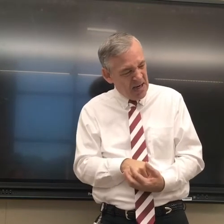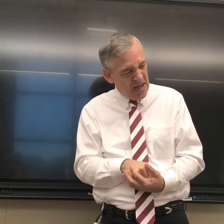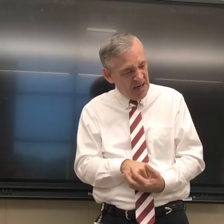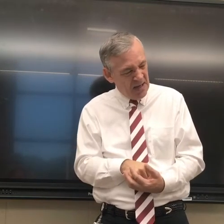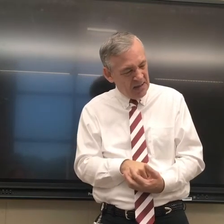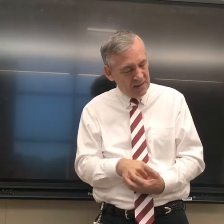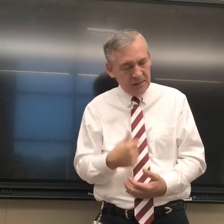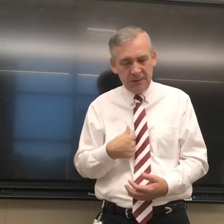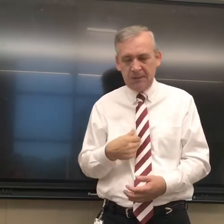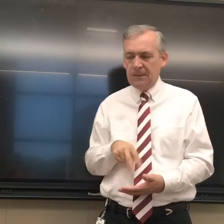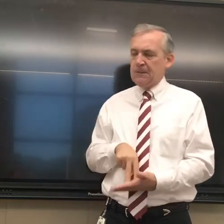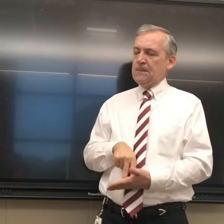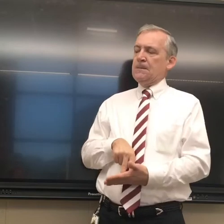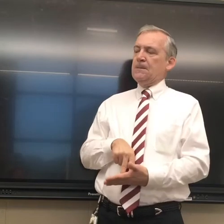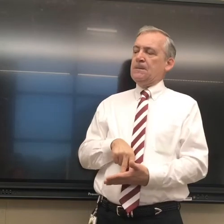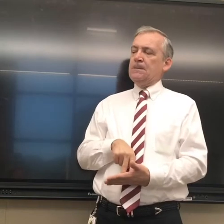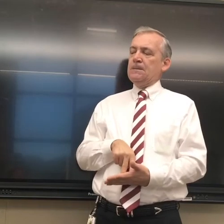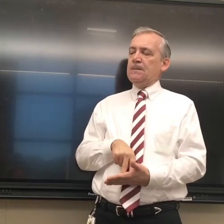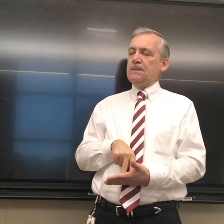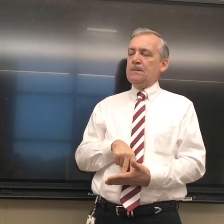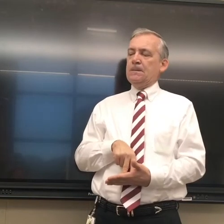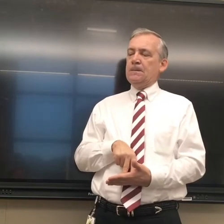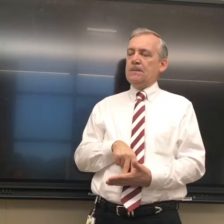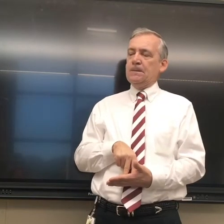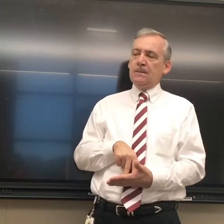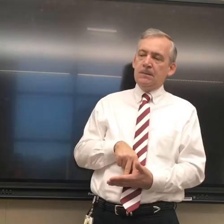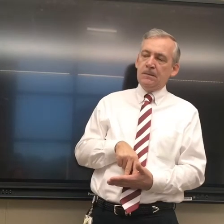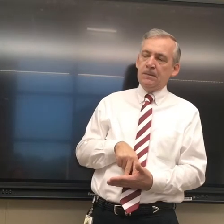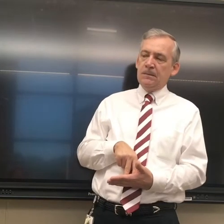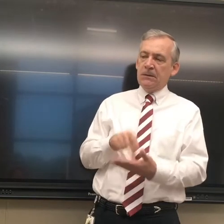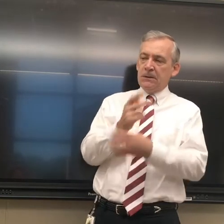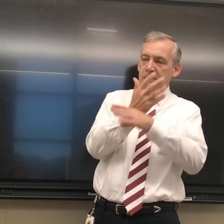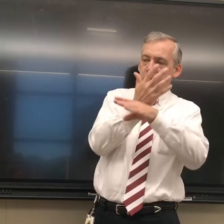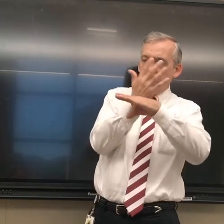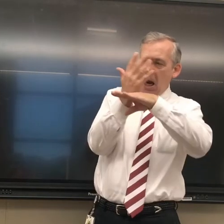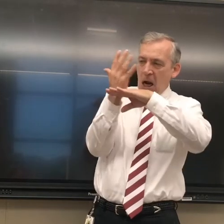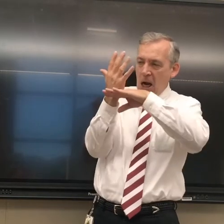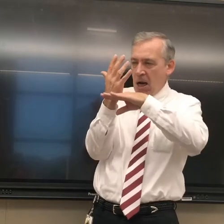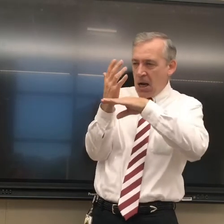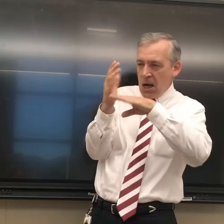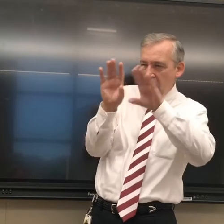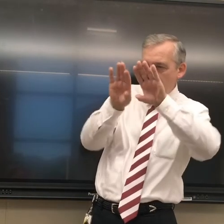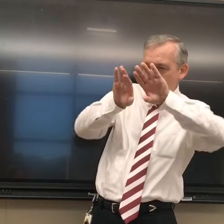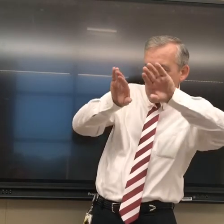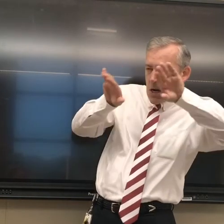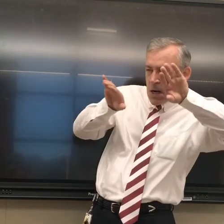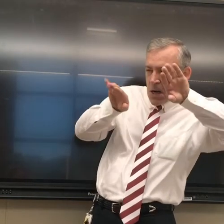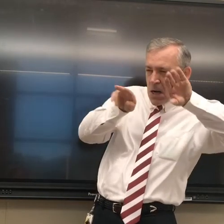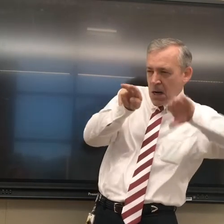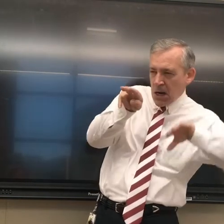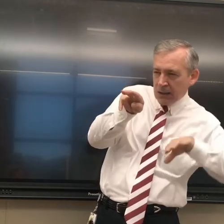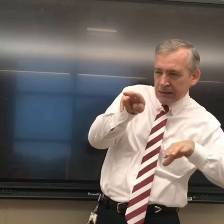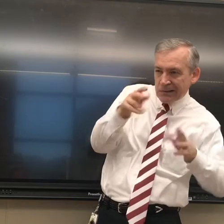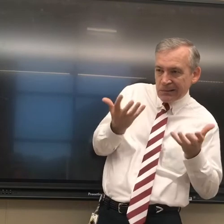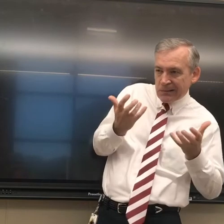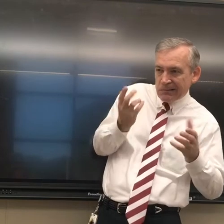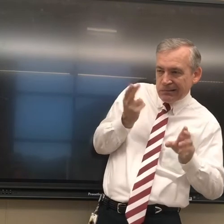I just stood there, peering through the bushes, torn between wanting to join the fun and feeling that it was all a bit